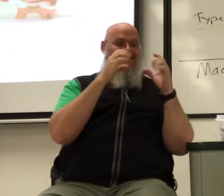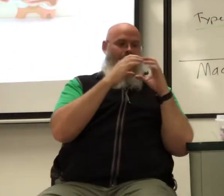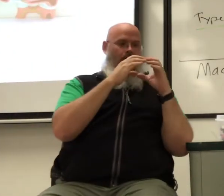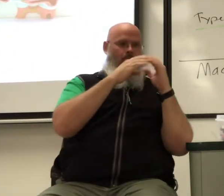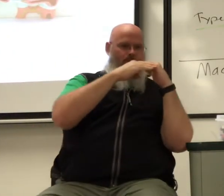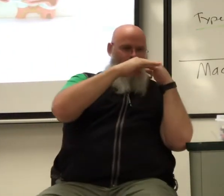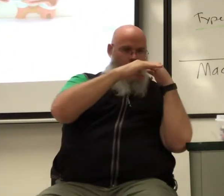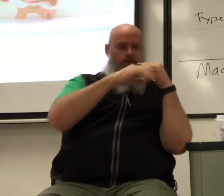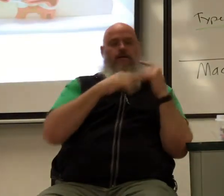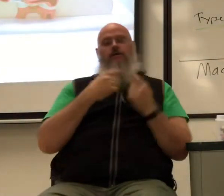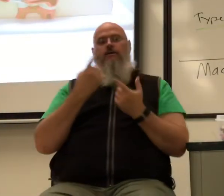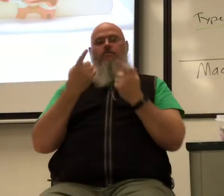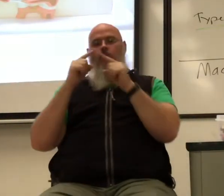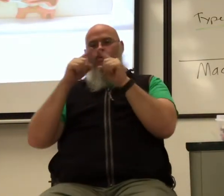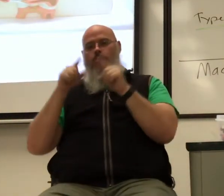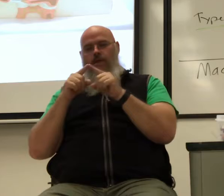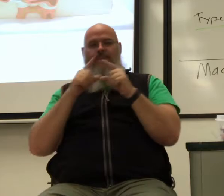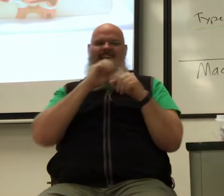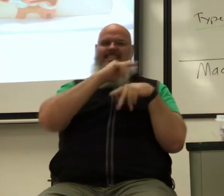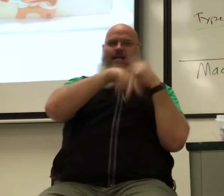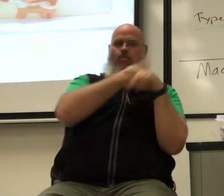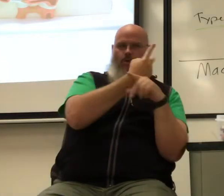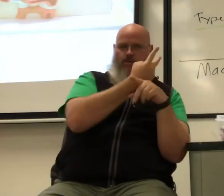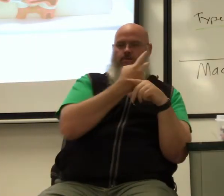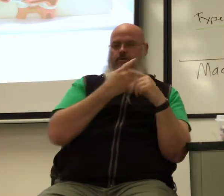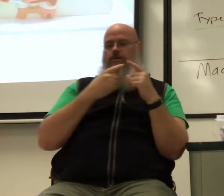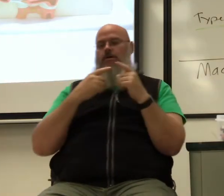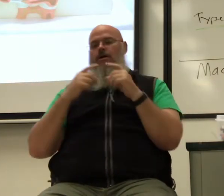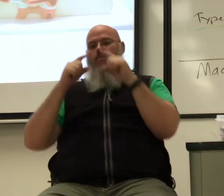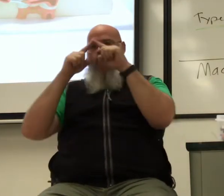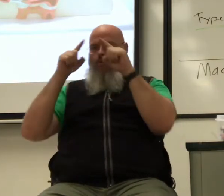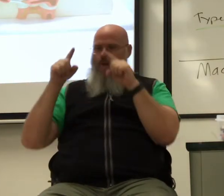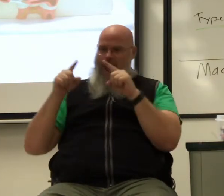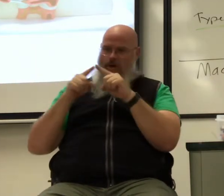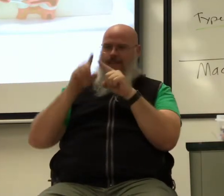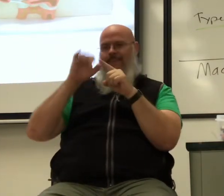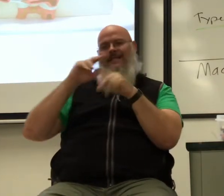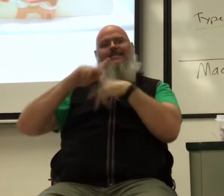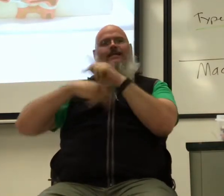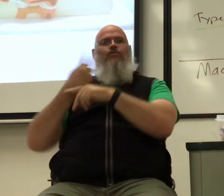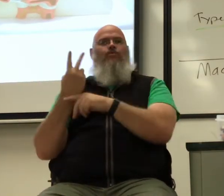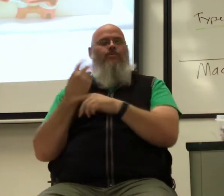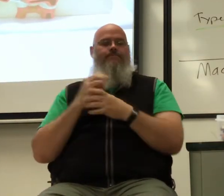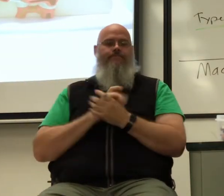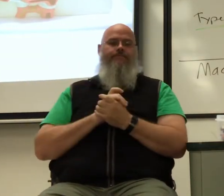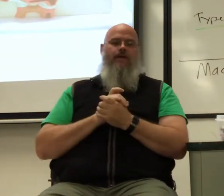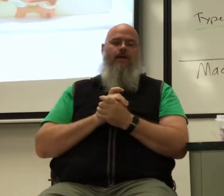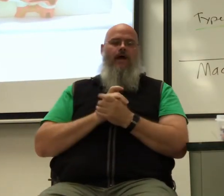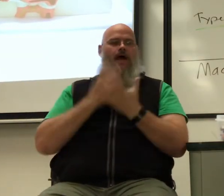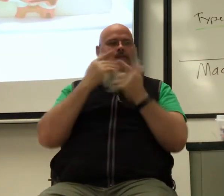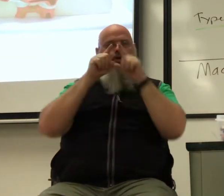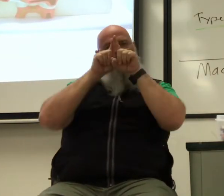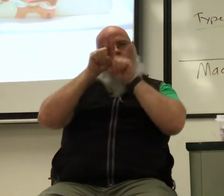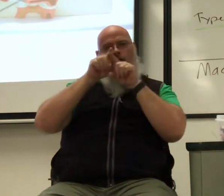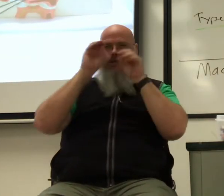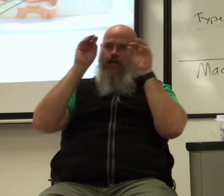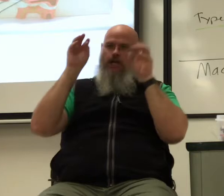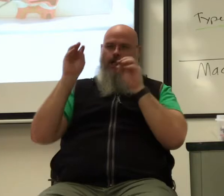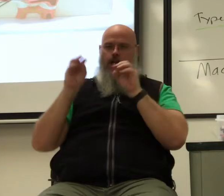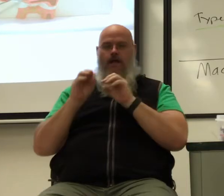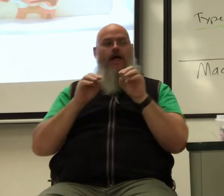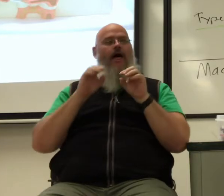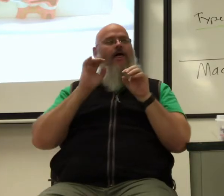So flat cell type 1, more round cell type 2. Okay. All these little star-shaped things, those are